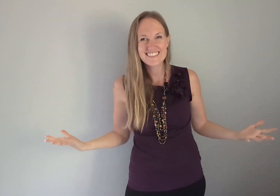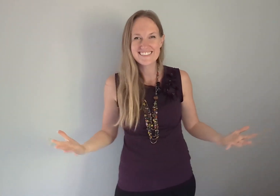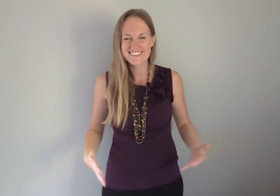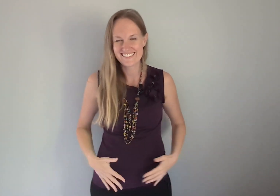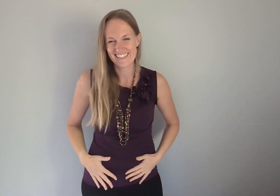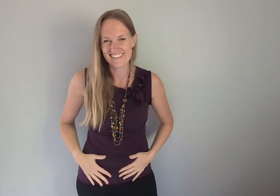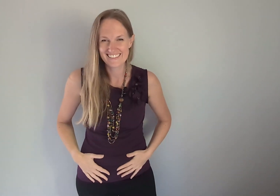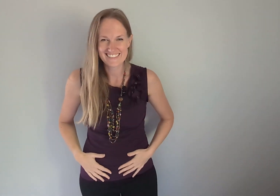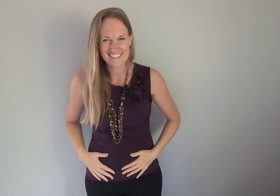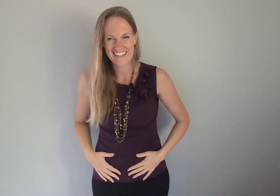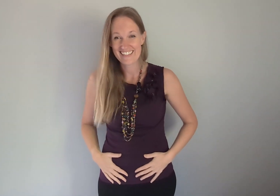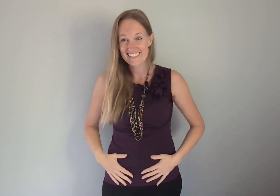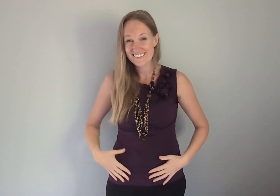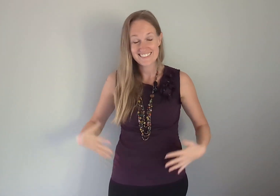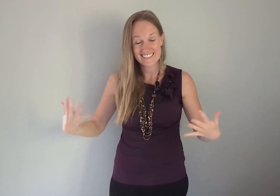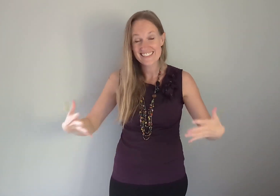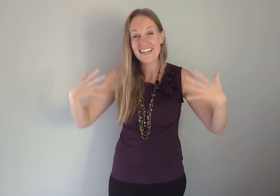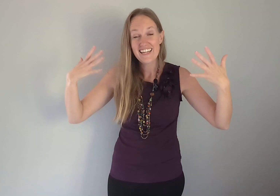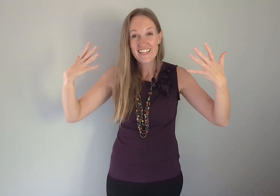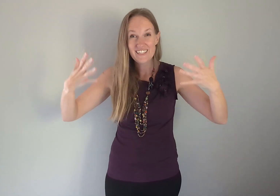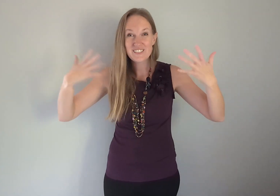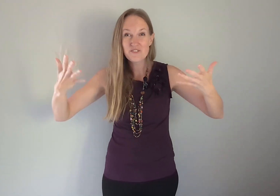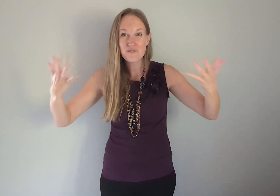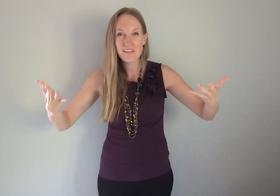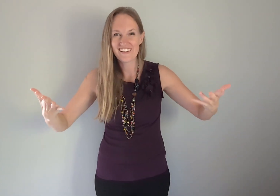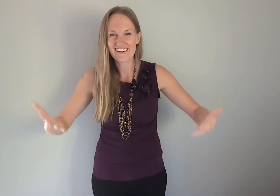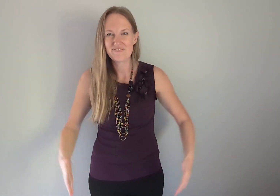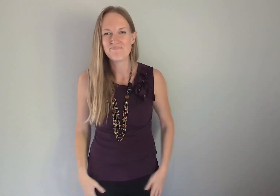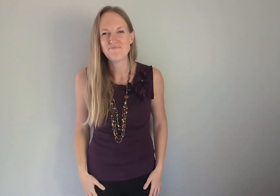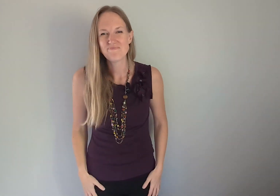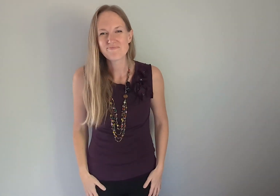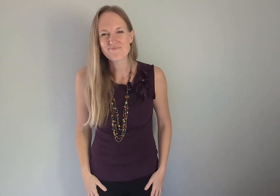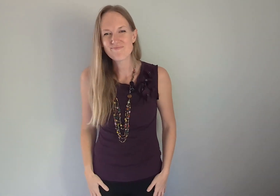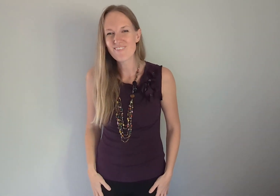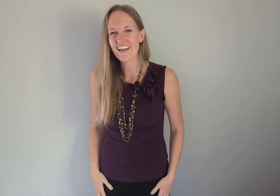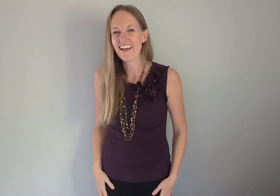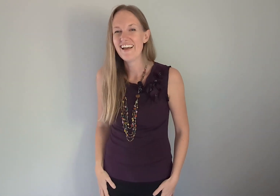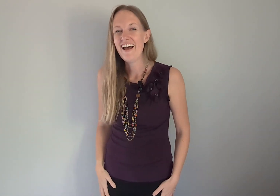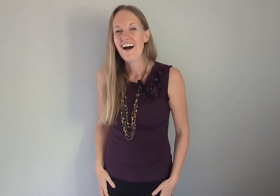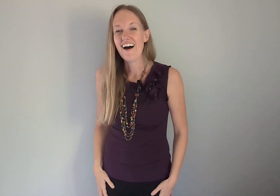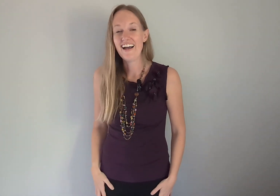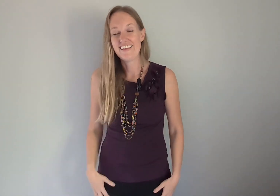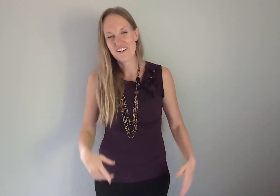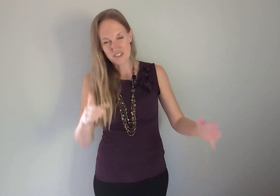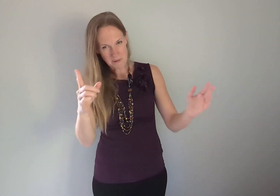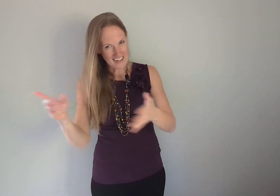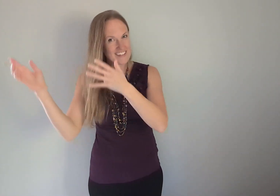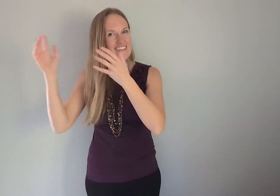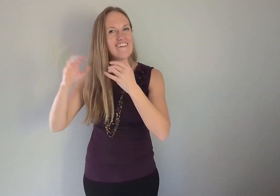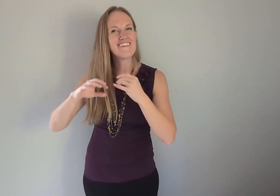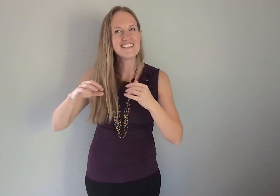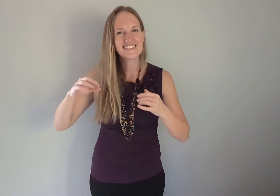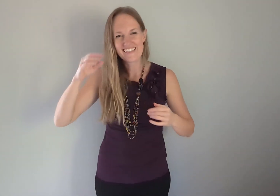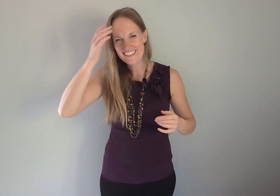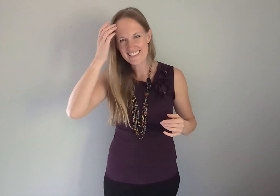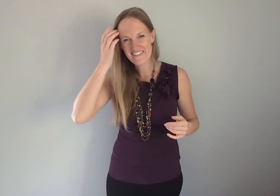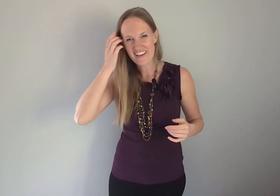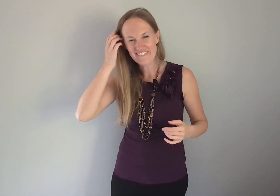easier to sing than to say it because it's so familiar. Okay, and then it goes back into the chorus, great is thy